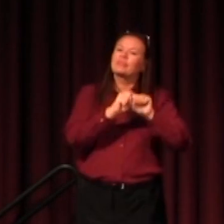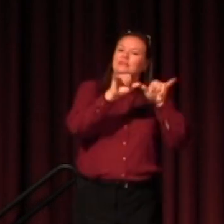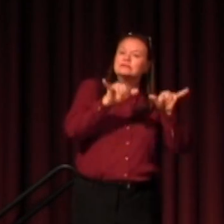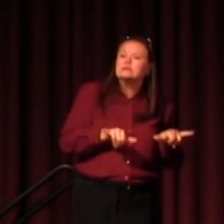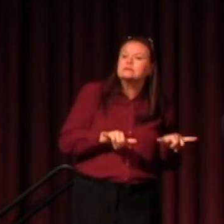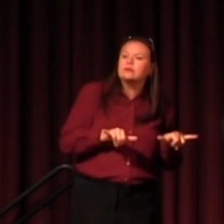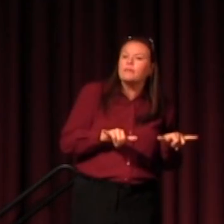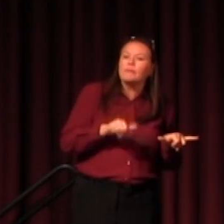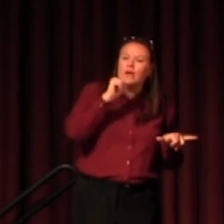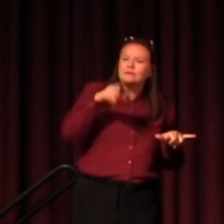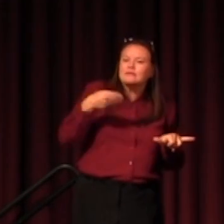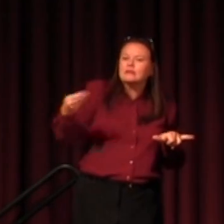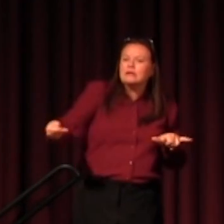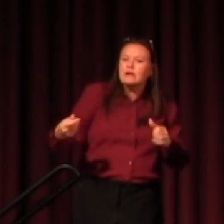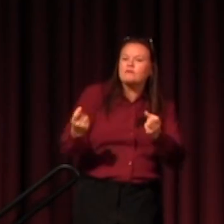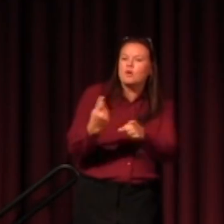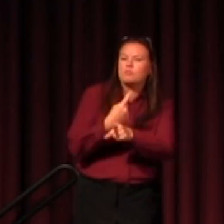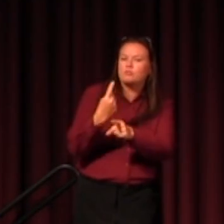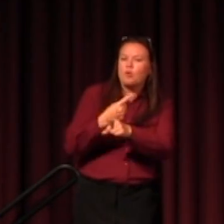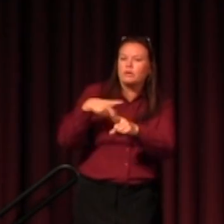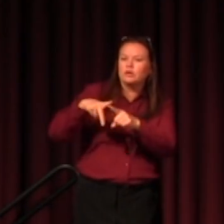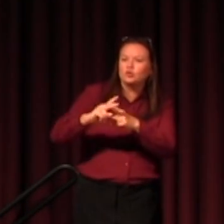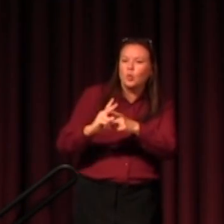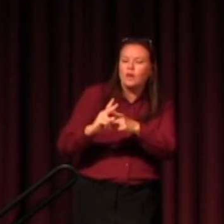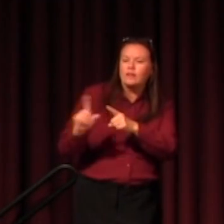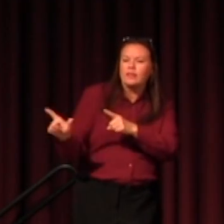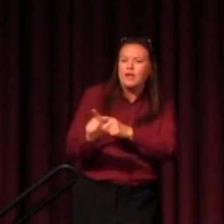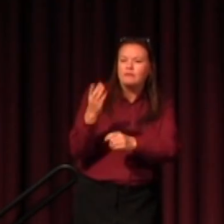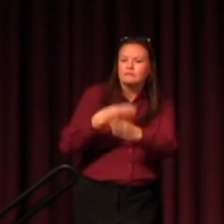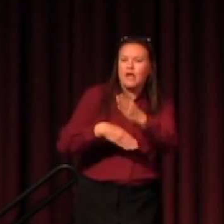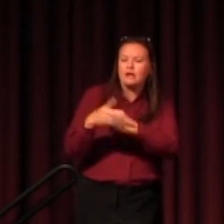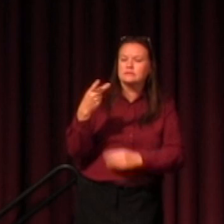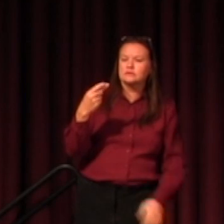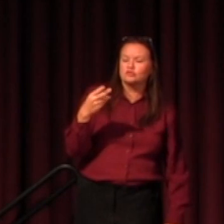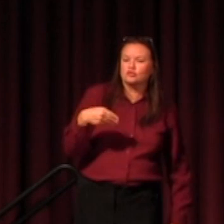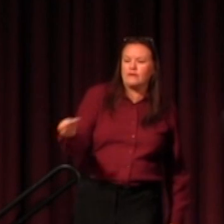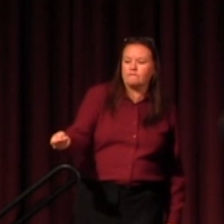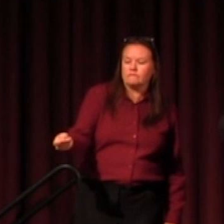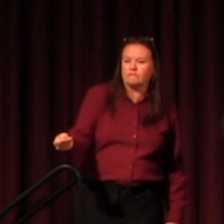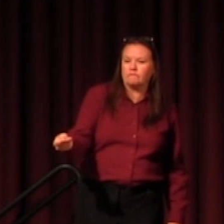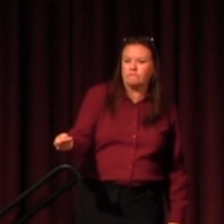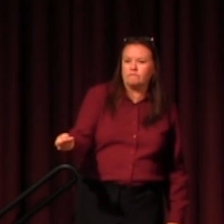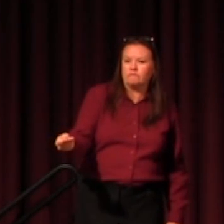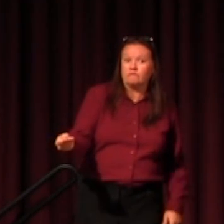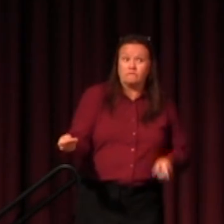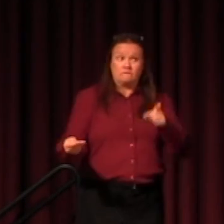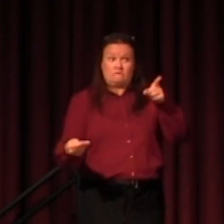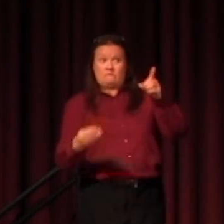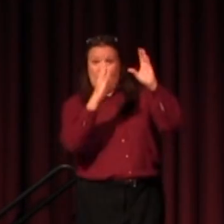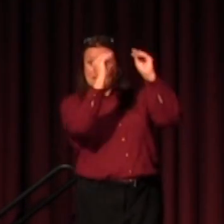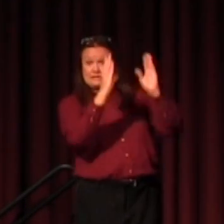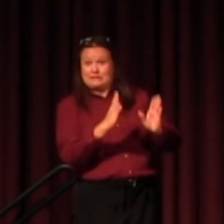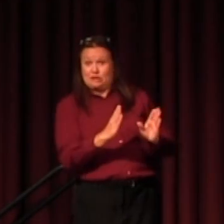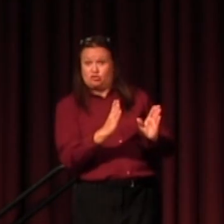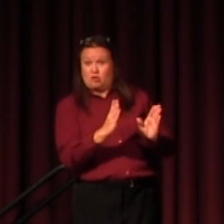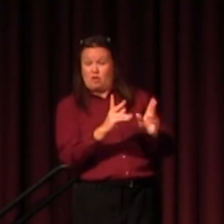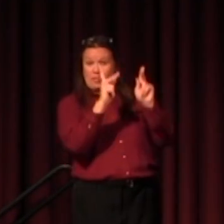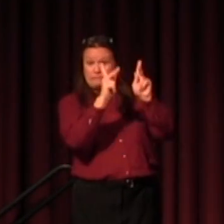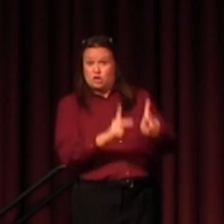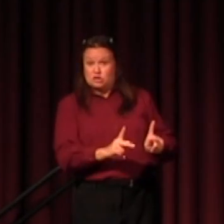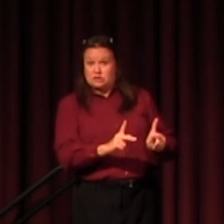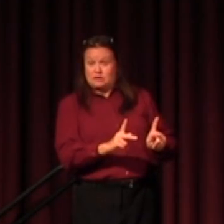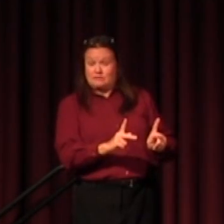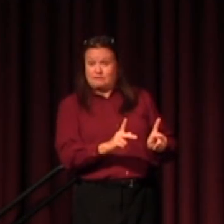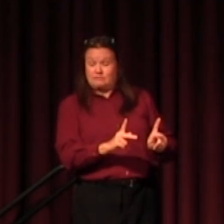predominance that doesn't give him a pair of left-hand scissors. And the person who failed in